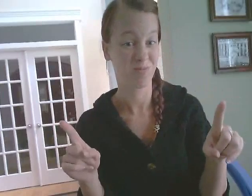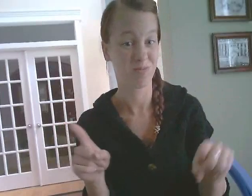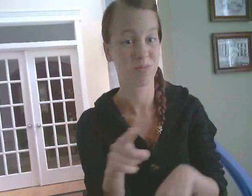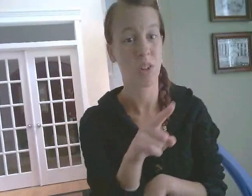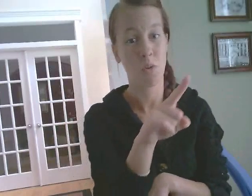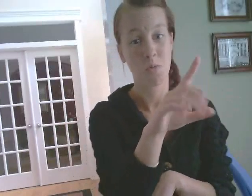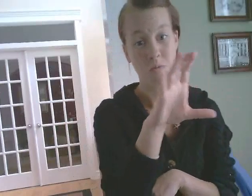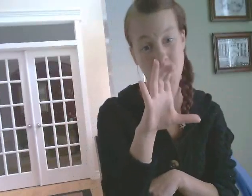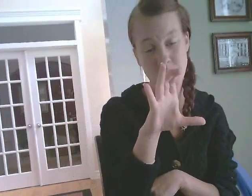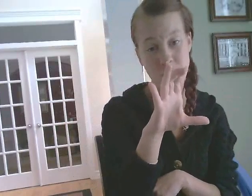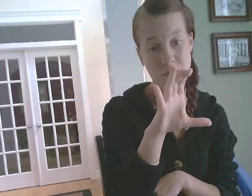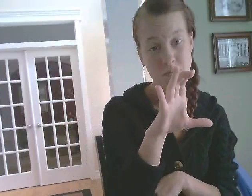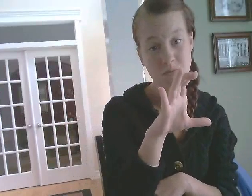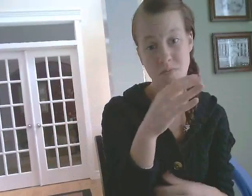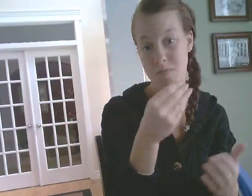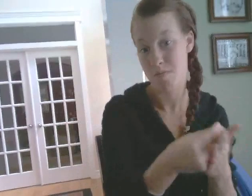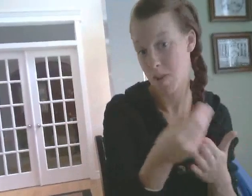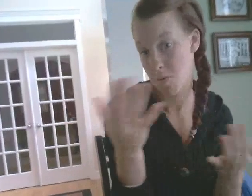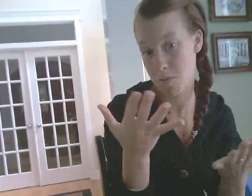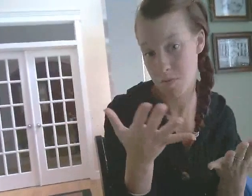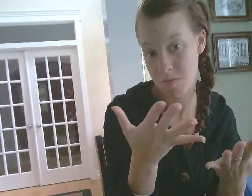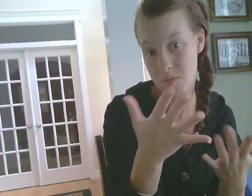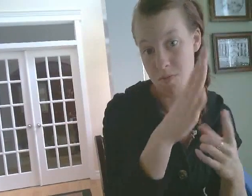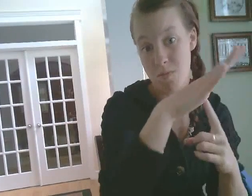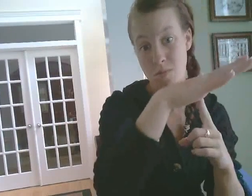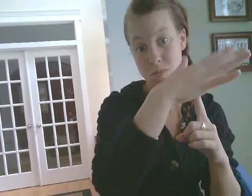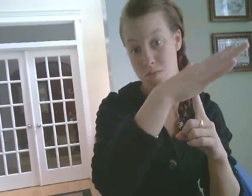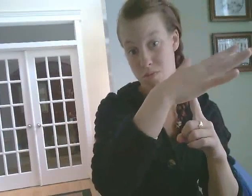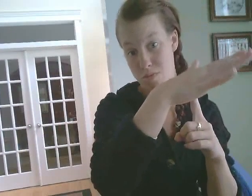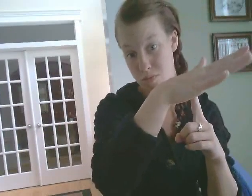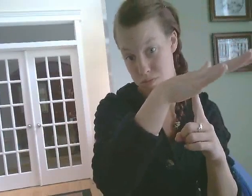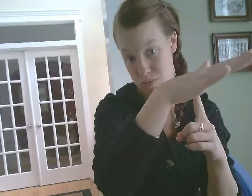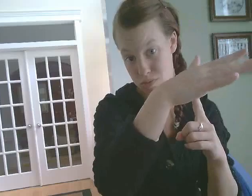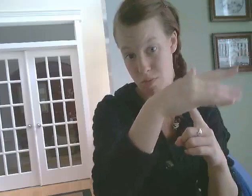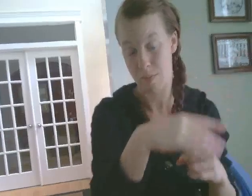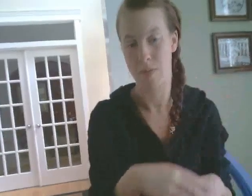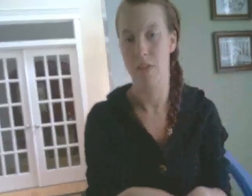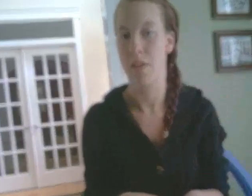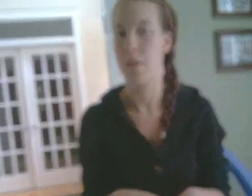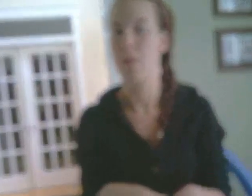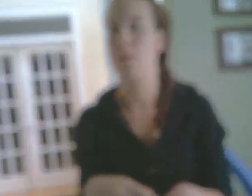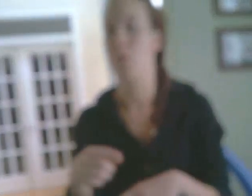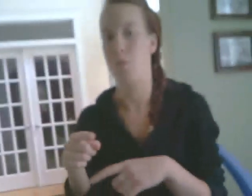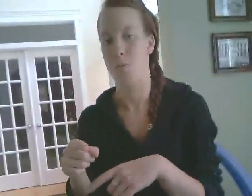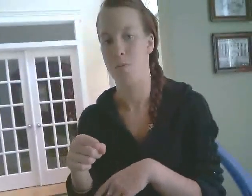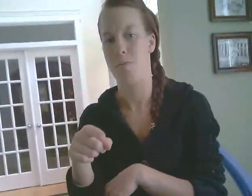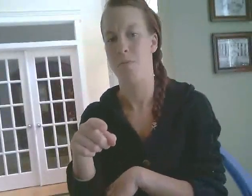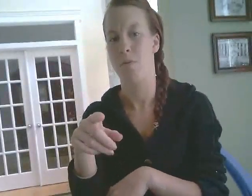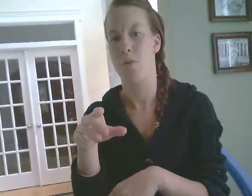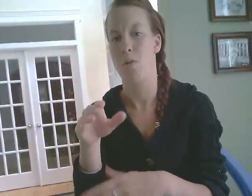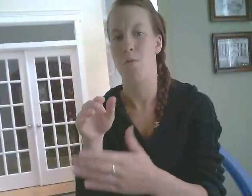$1,000s which you can pay for a gasoline powered helicopter. This does exactly the same thing a